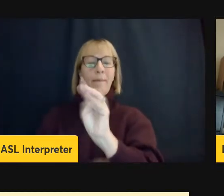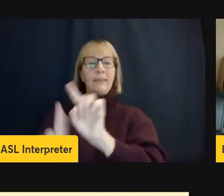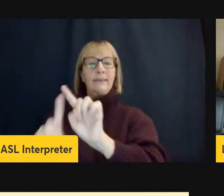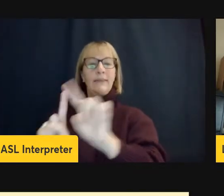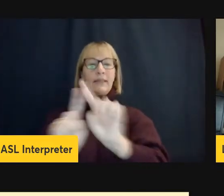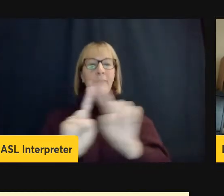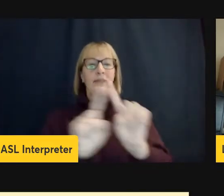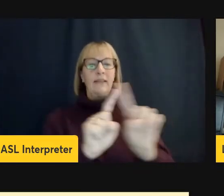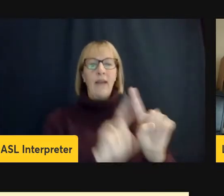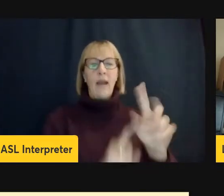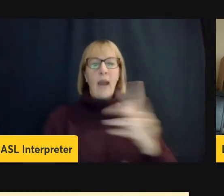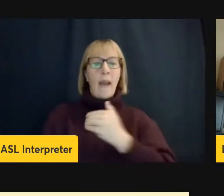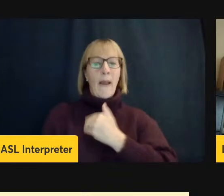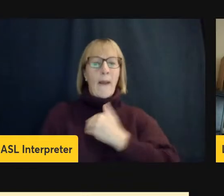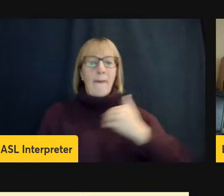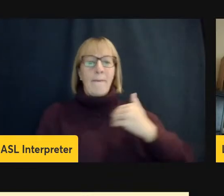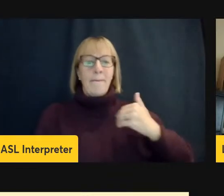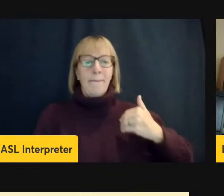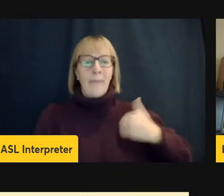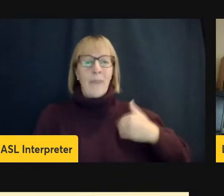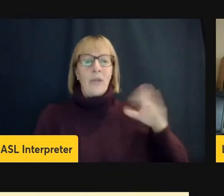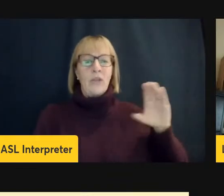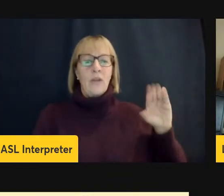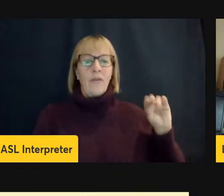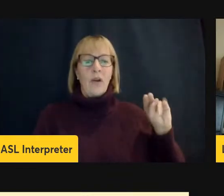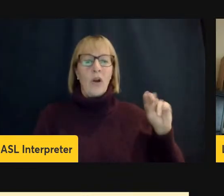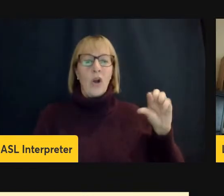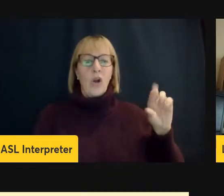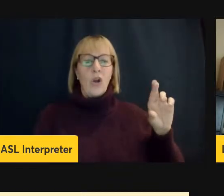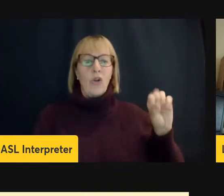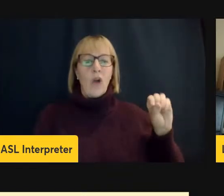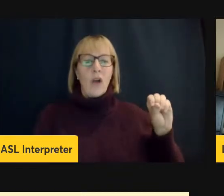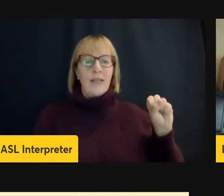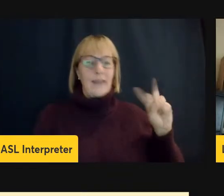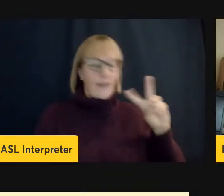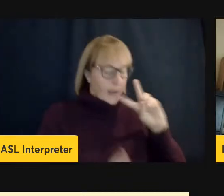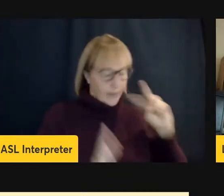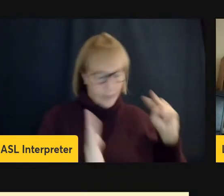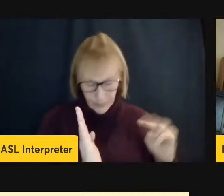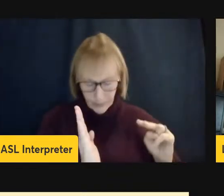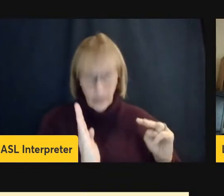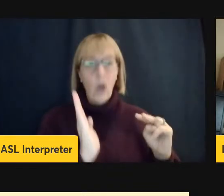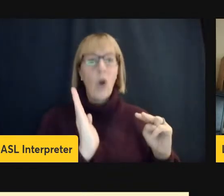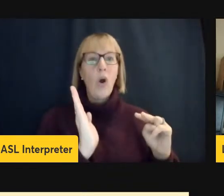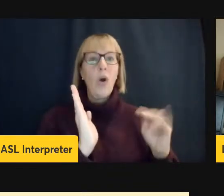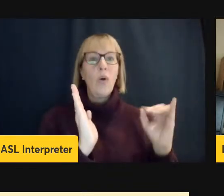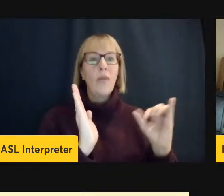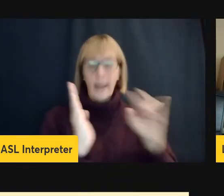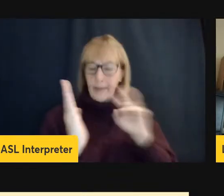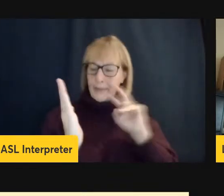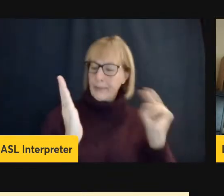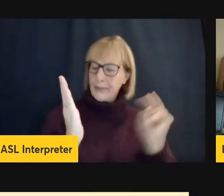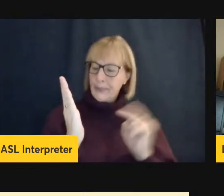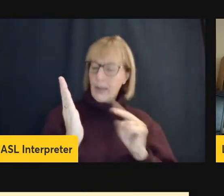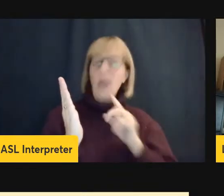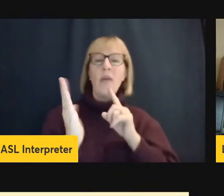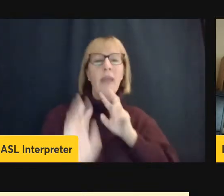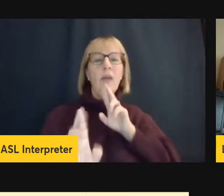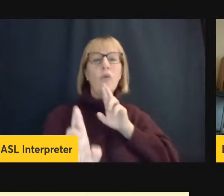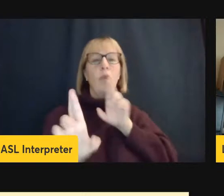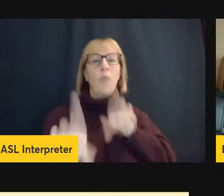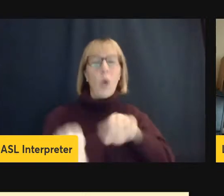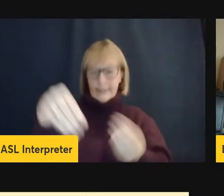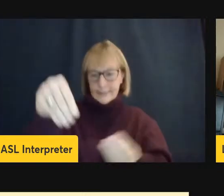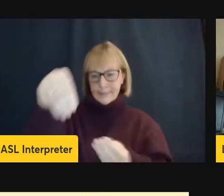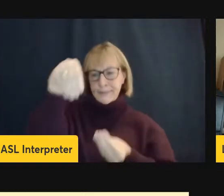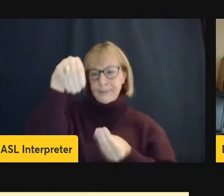medical members of Congress took note, and they ultimately issued a report